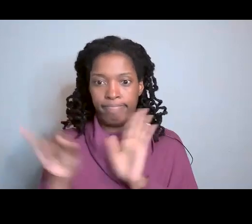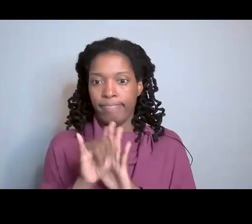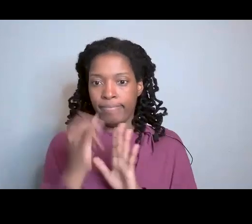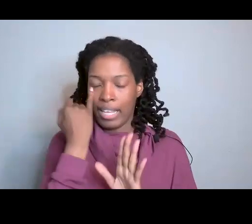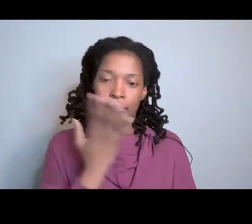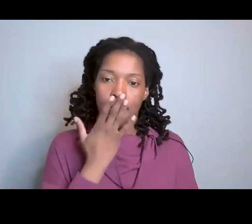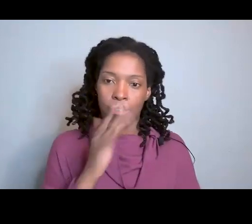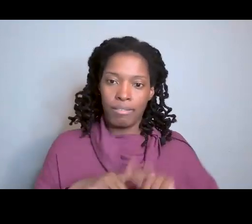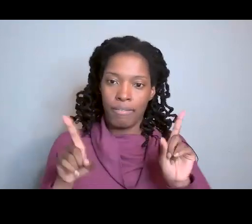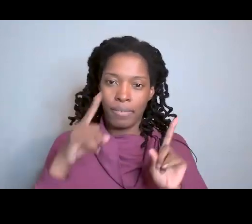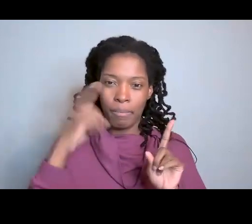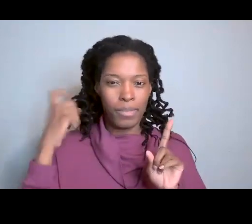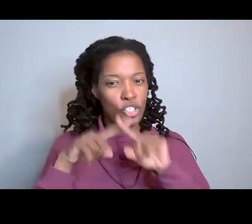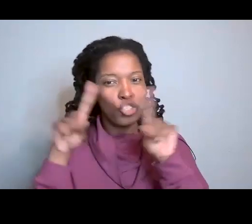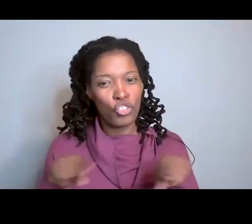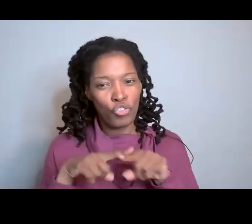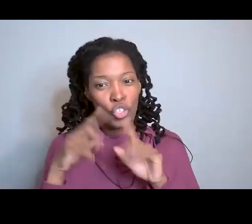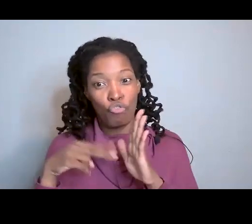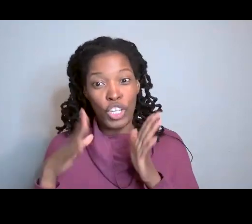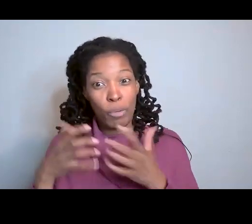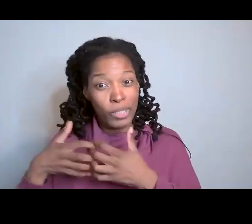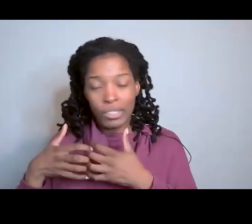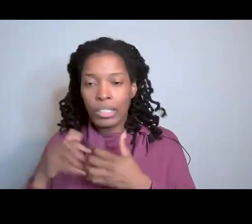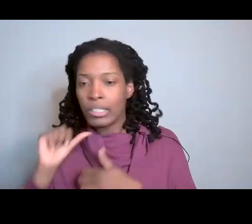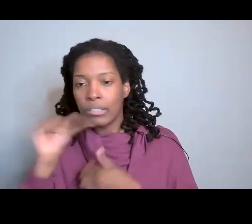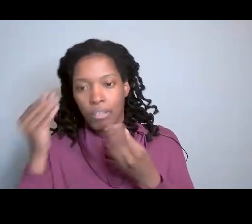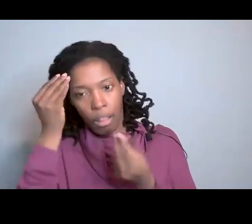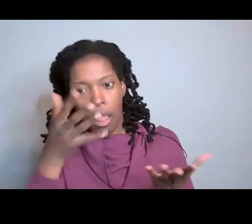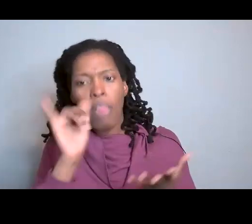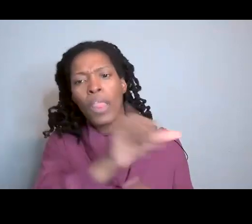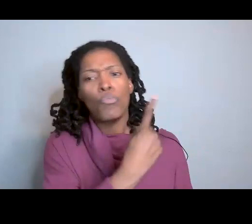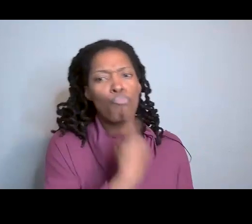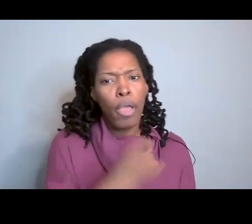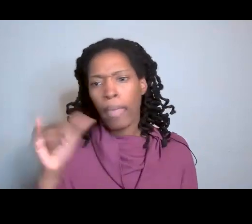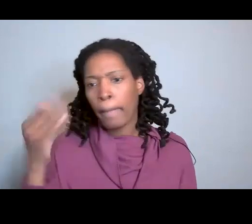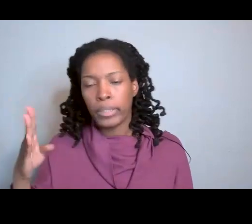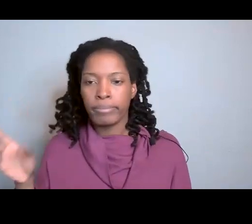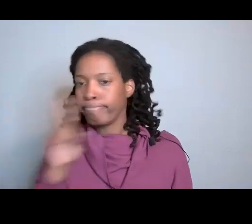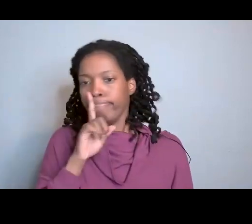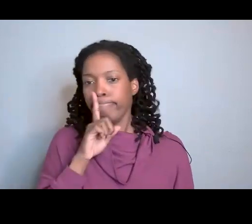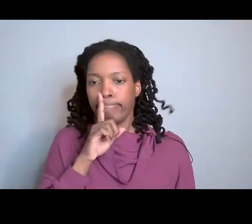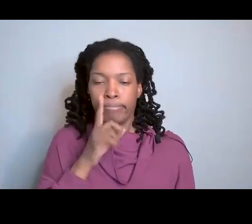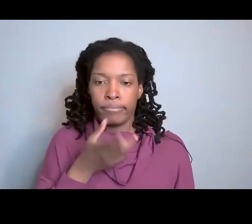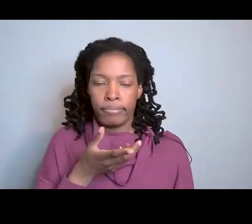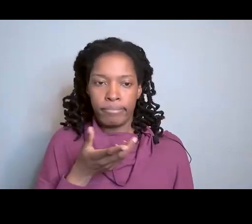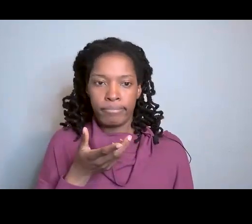screen readers will not let you know if anything is a different color. So things